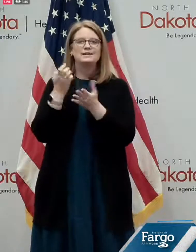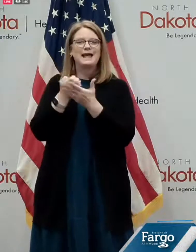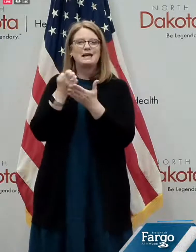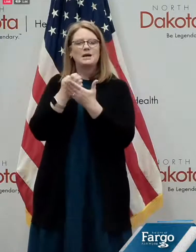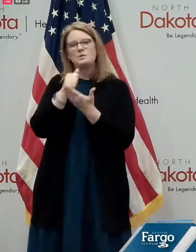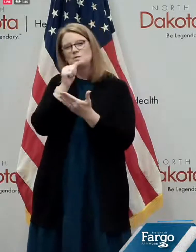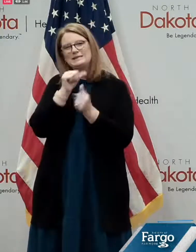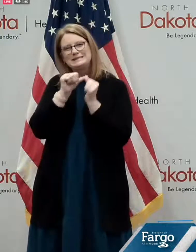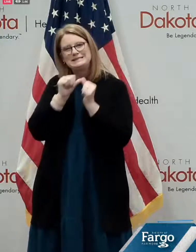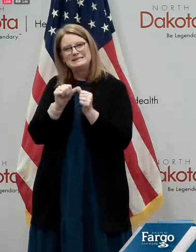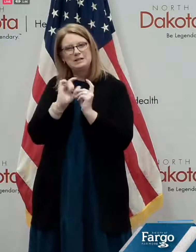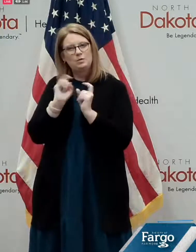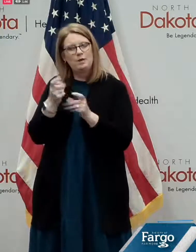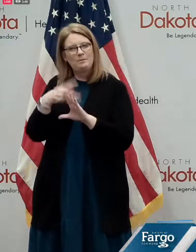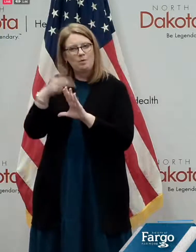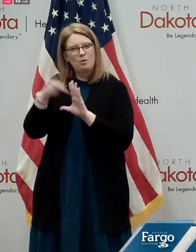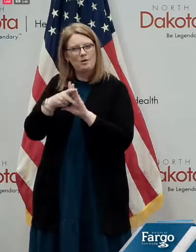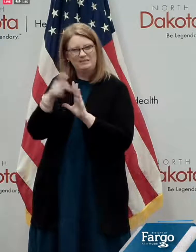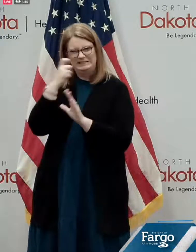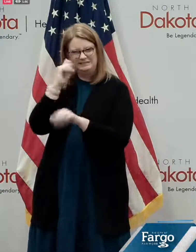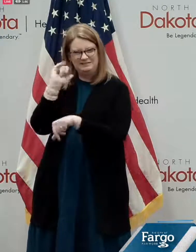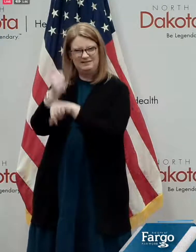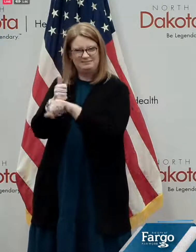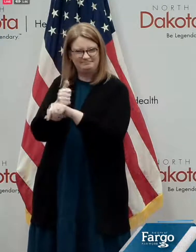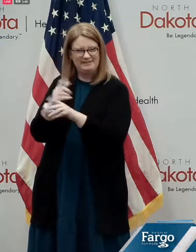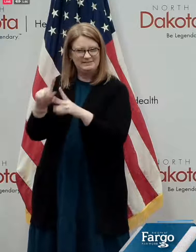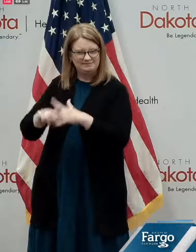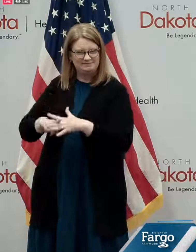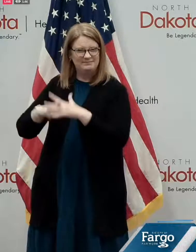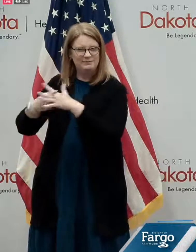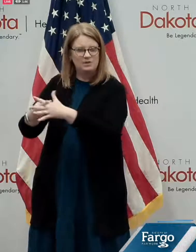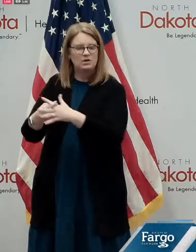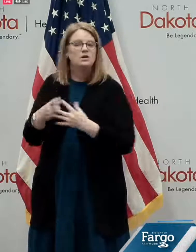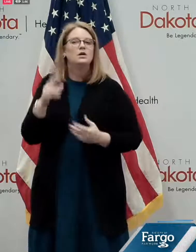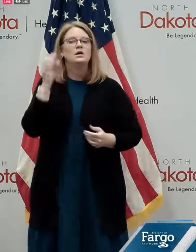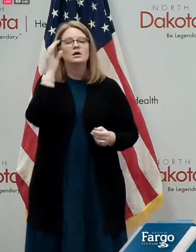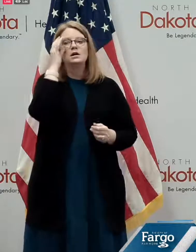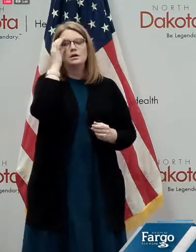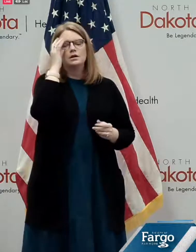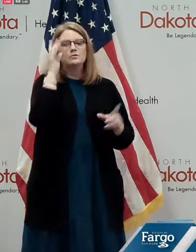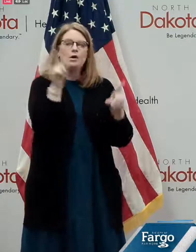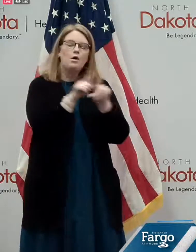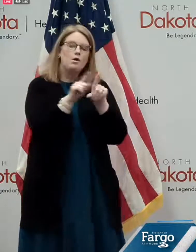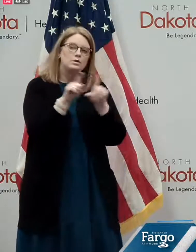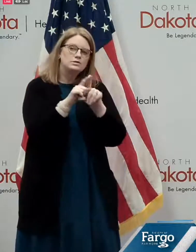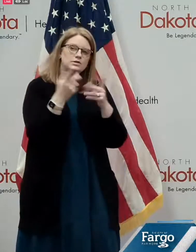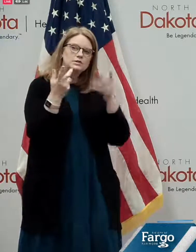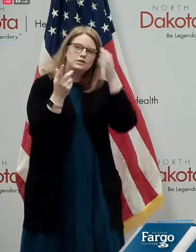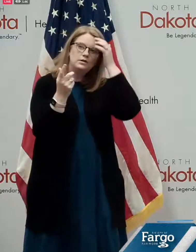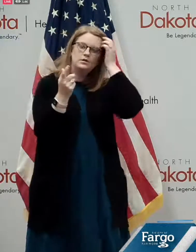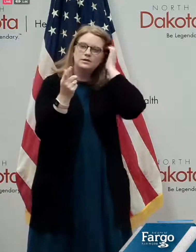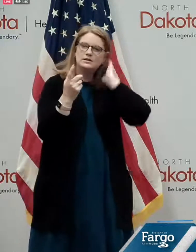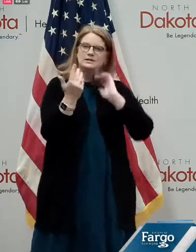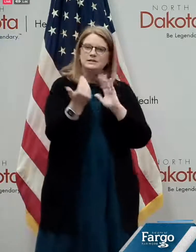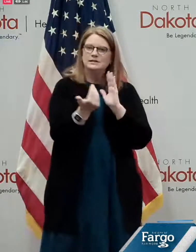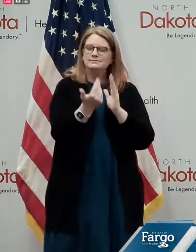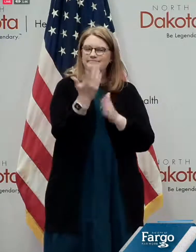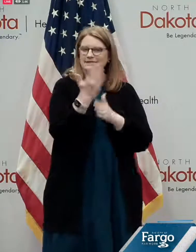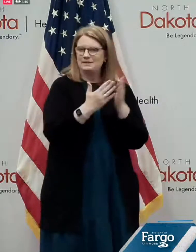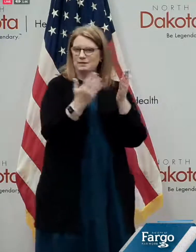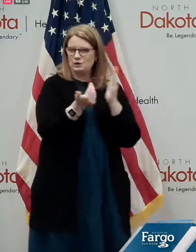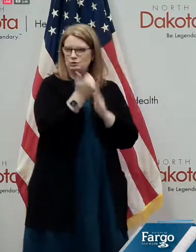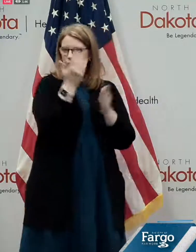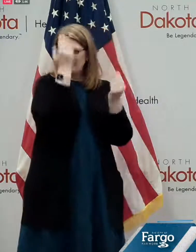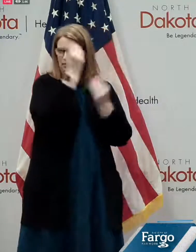Program, which we've launched. But I do want to start again with with some of the news in